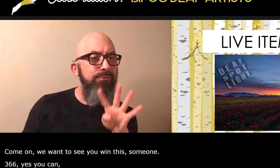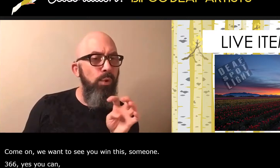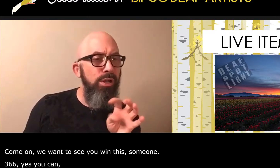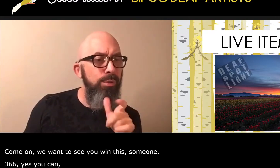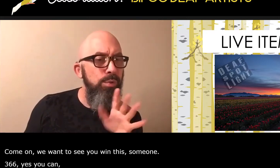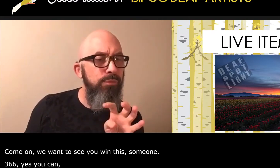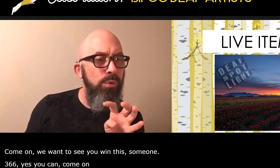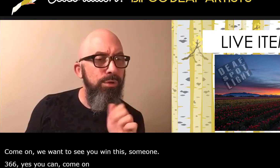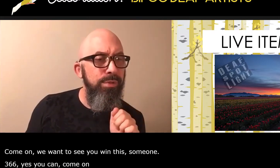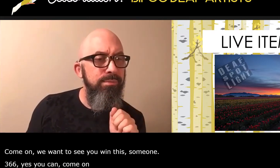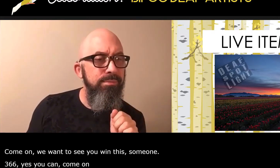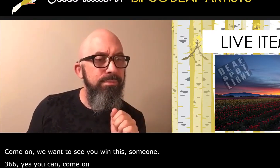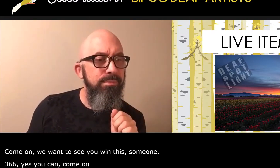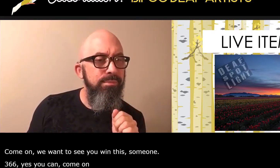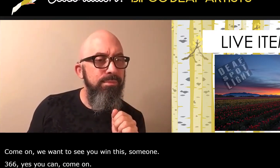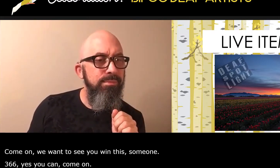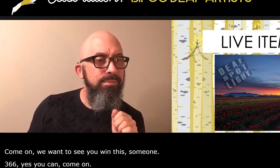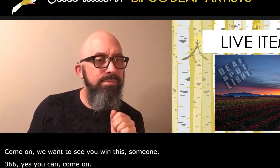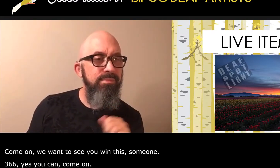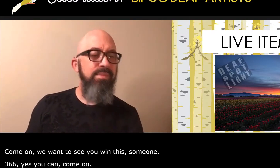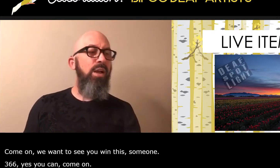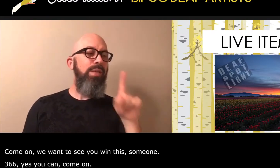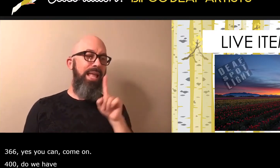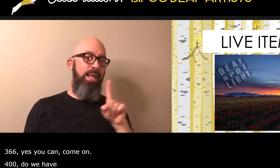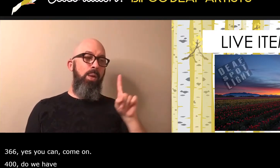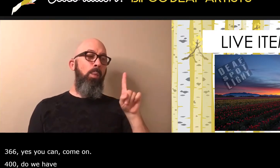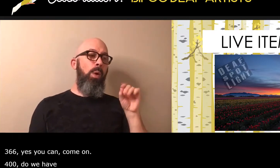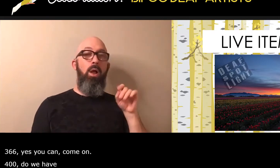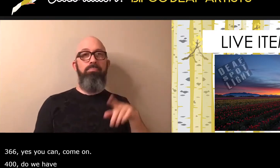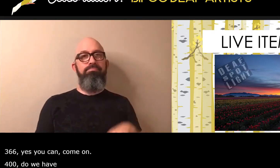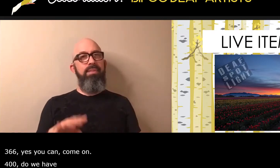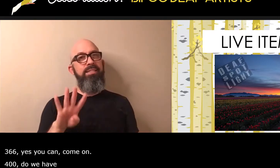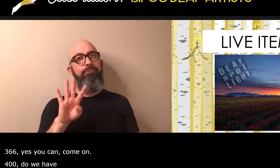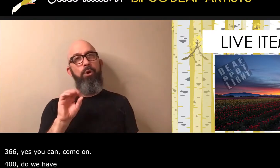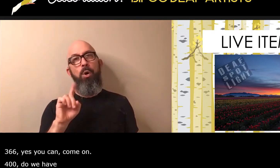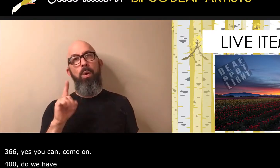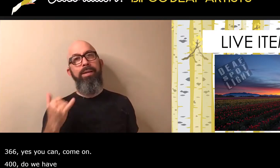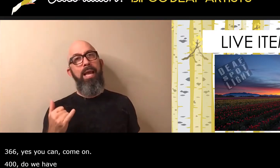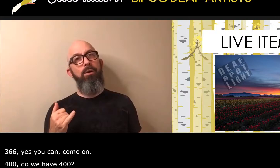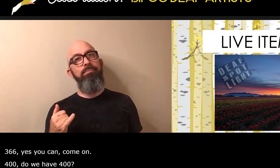400, do we have 400? Who's the bidder that's $400?